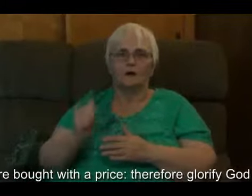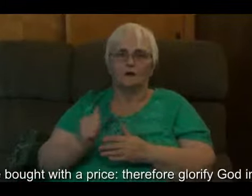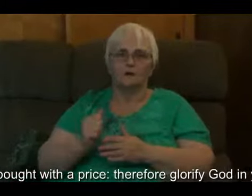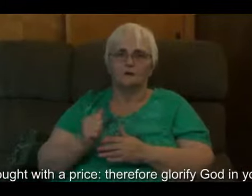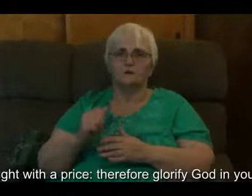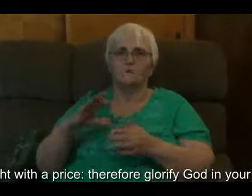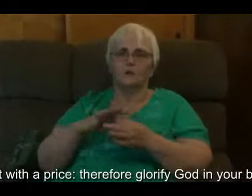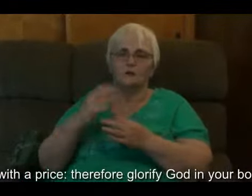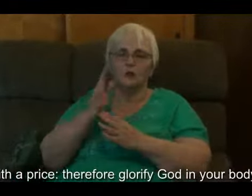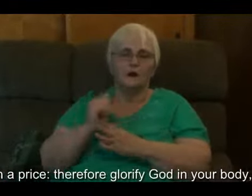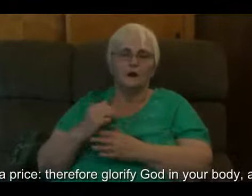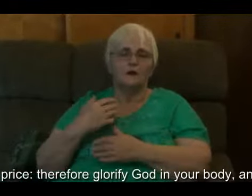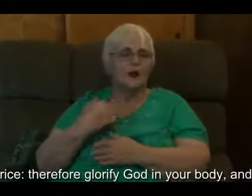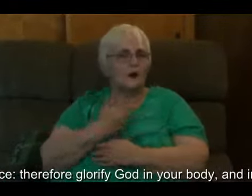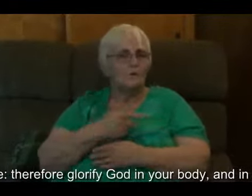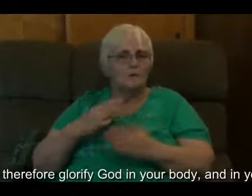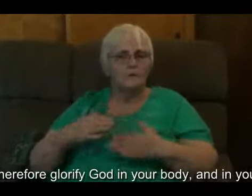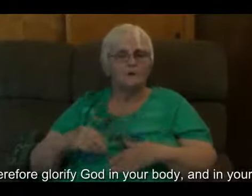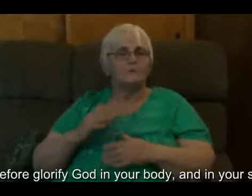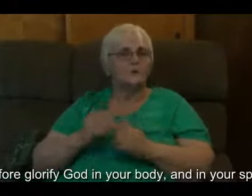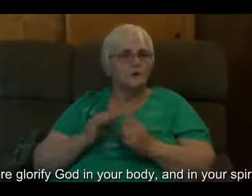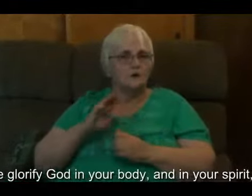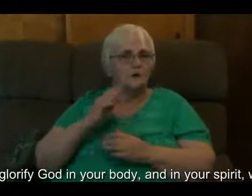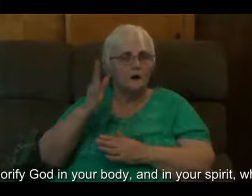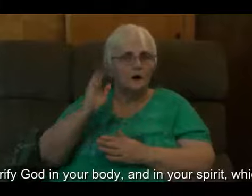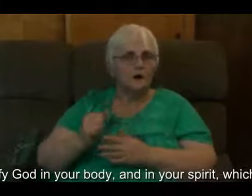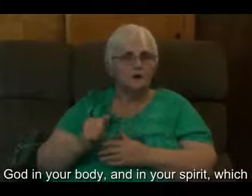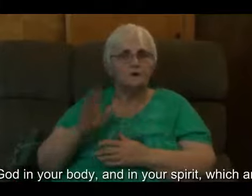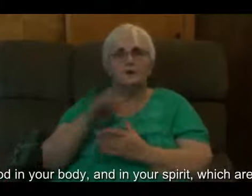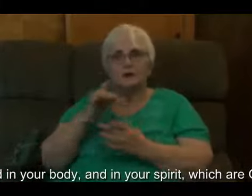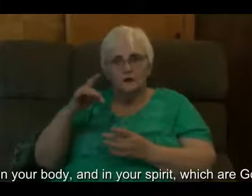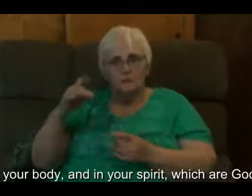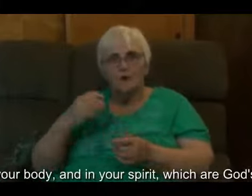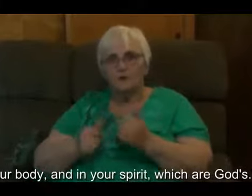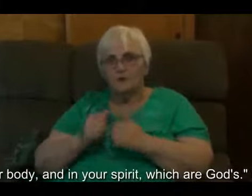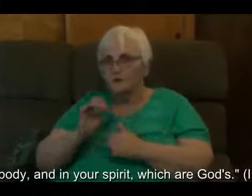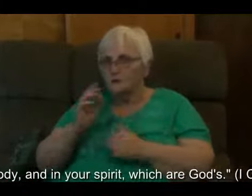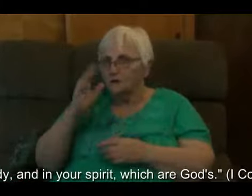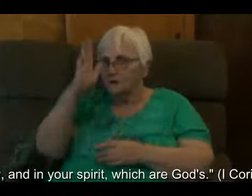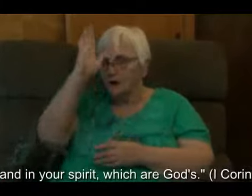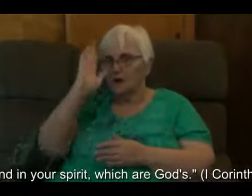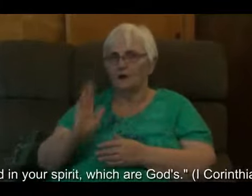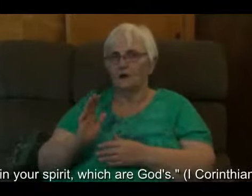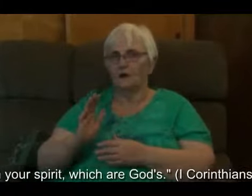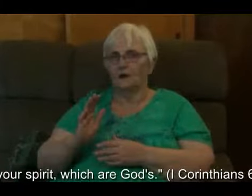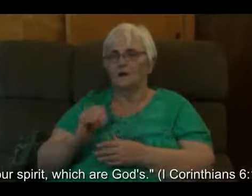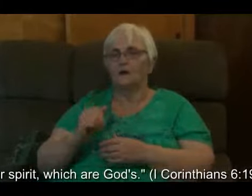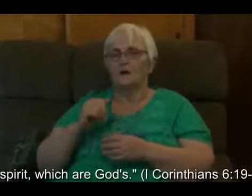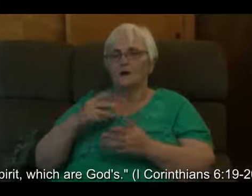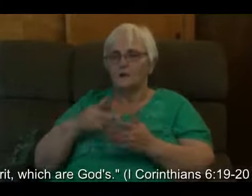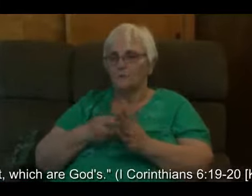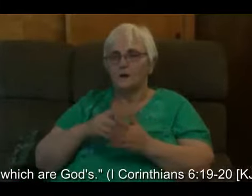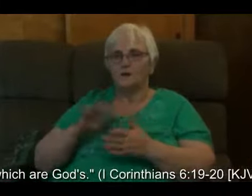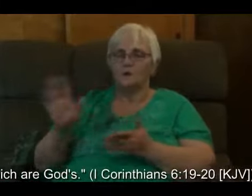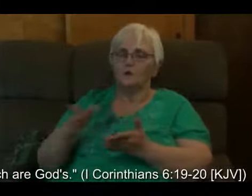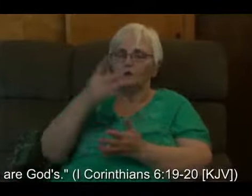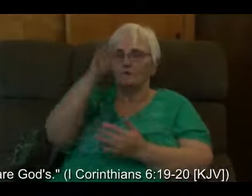so our bodies, which are God's, and our spirit, which is God's, are meant to glorify Him. We are not our